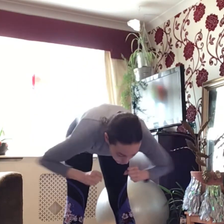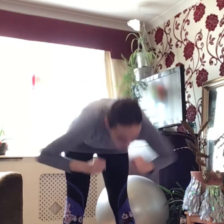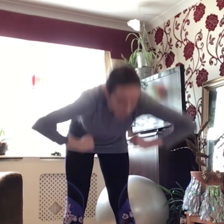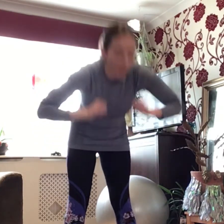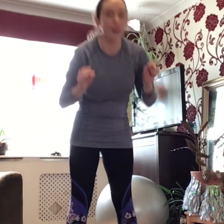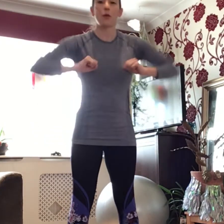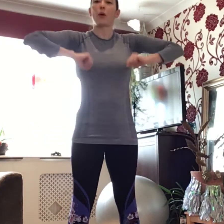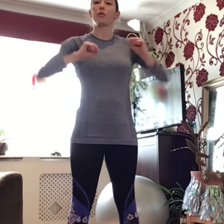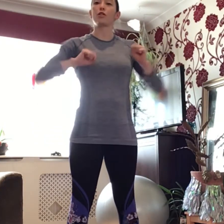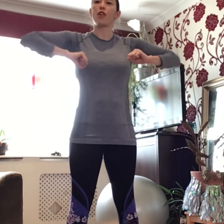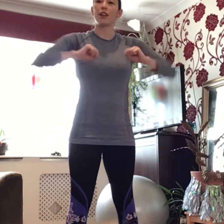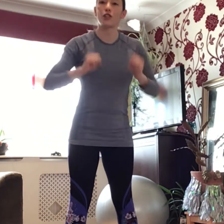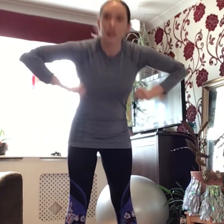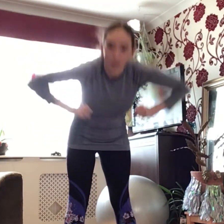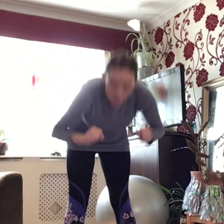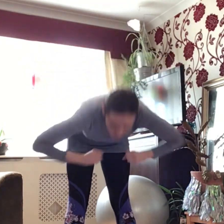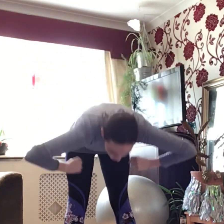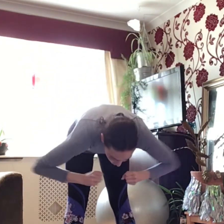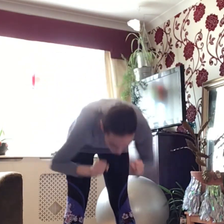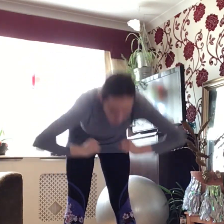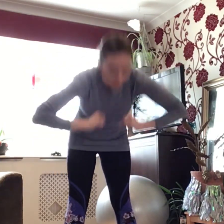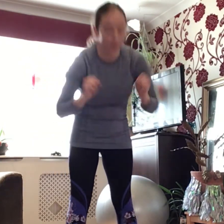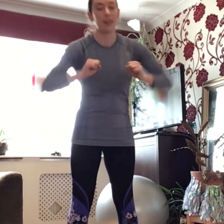Peck while you stretch.